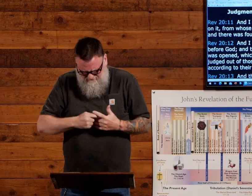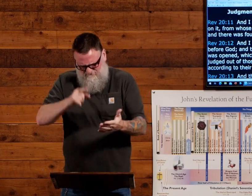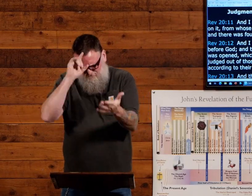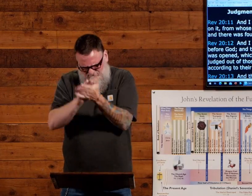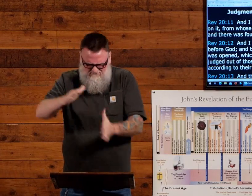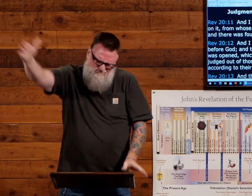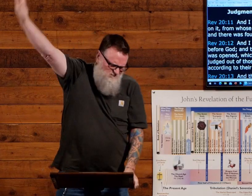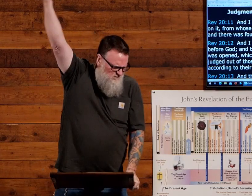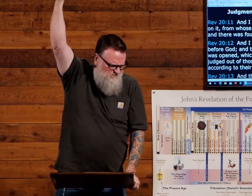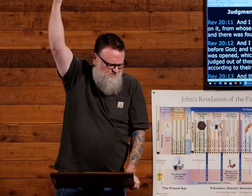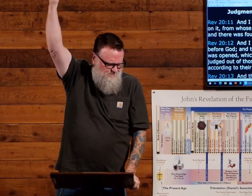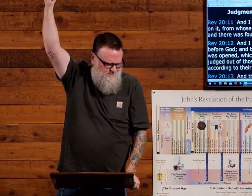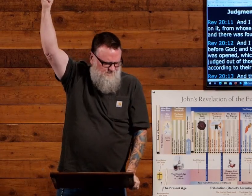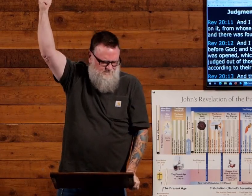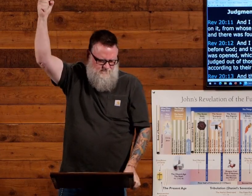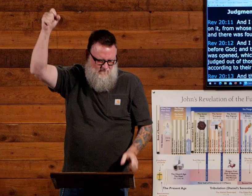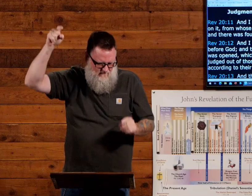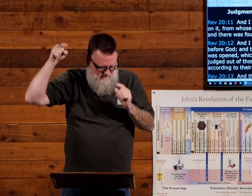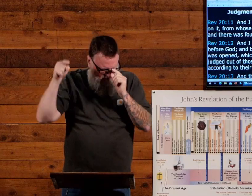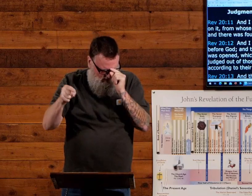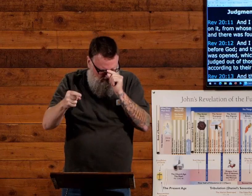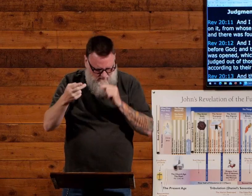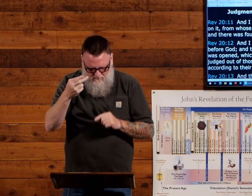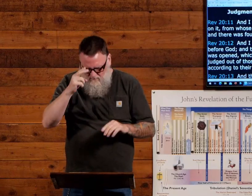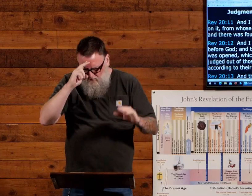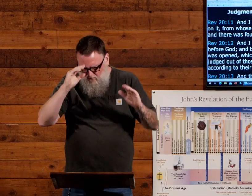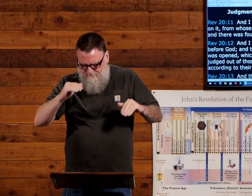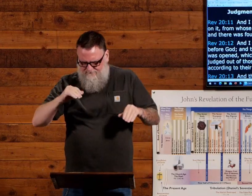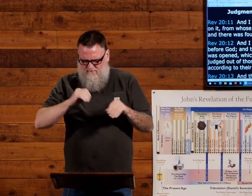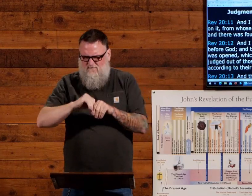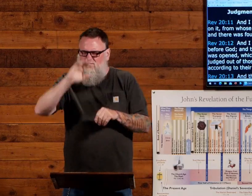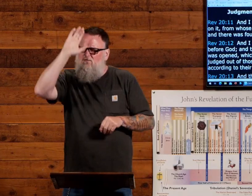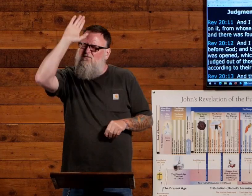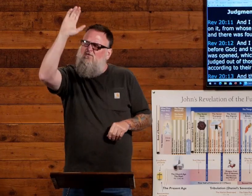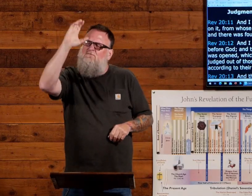get busy unpacking it, let it pierce their heart and hold on to you.